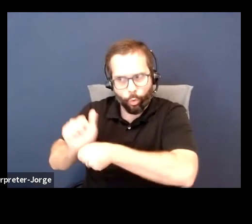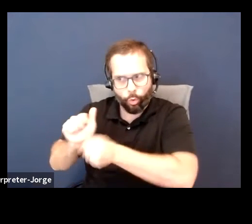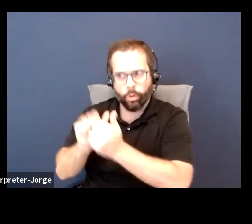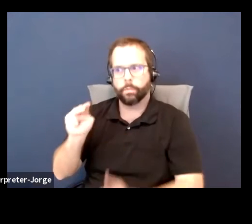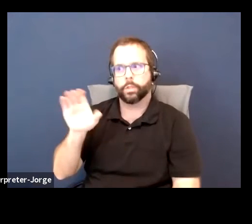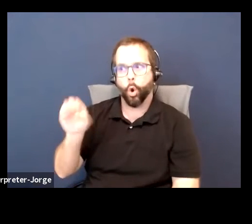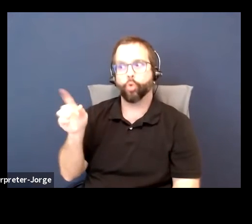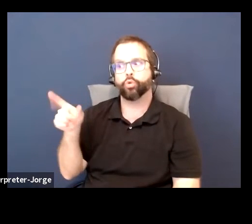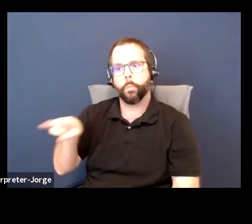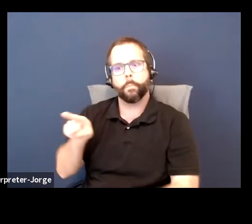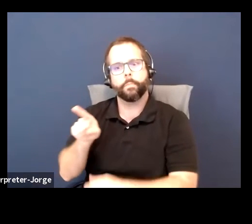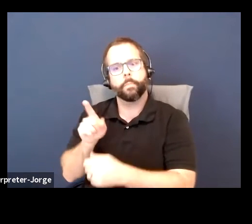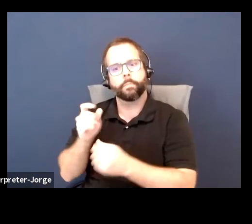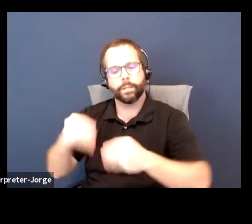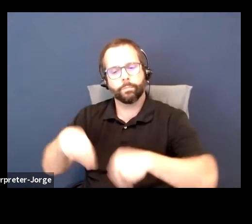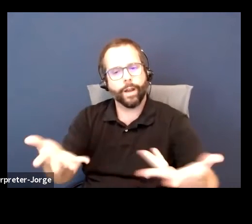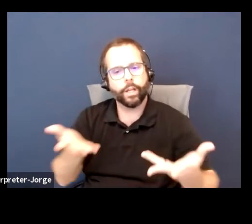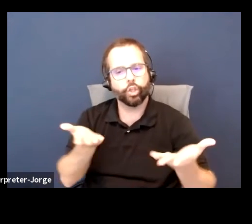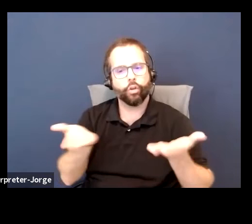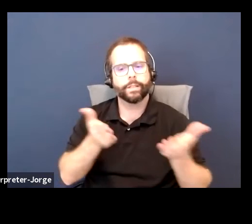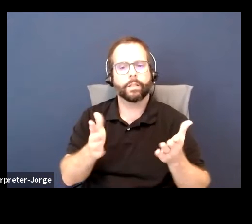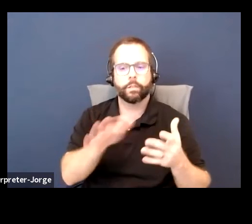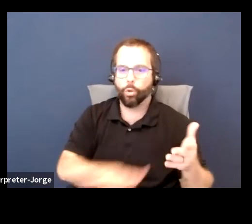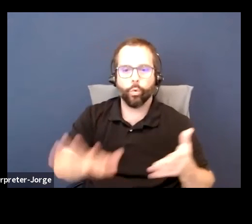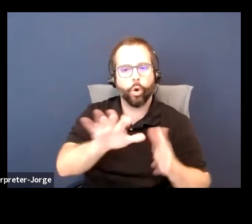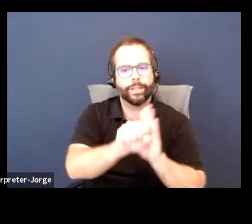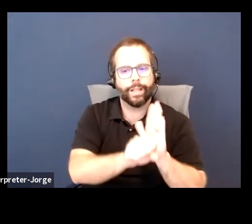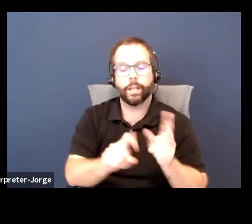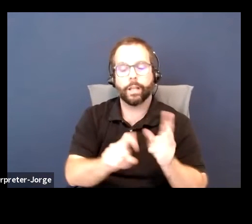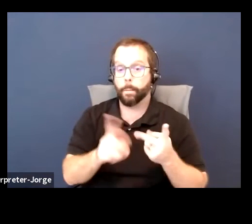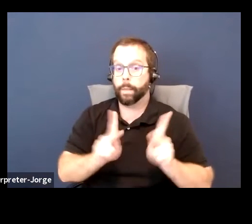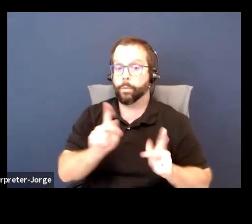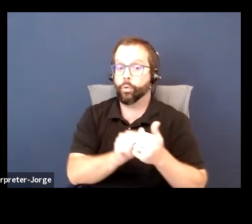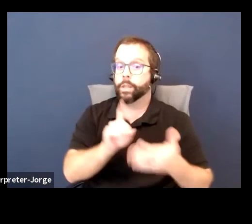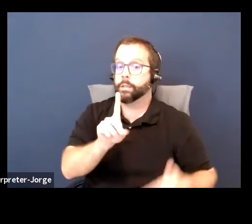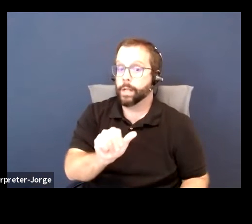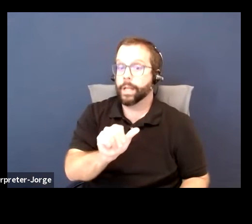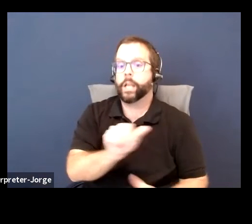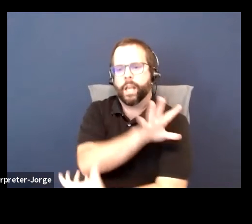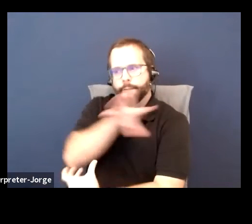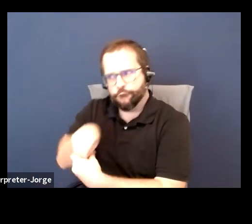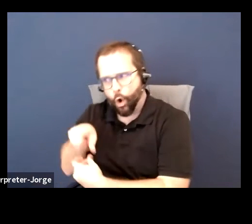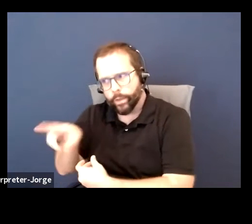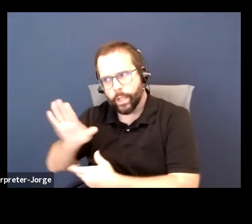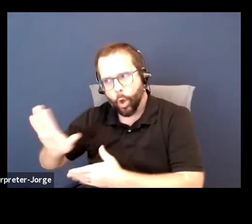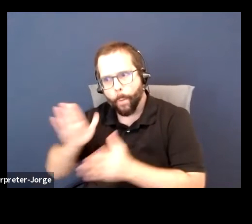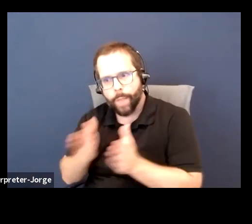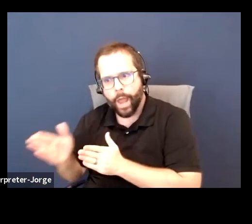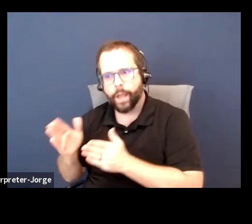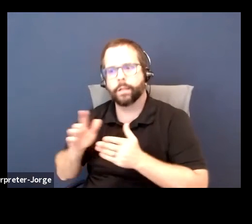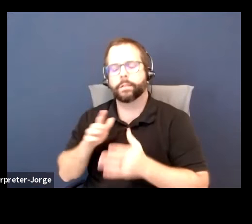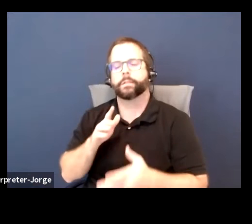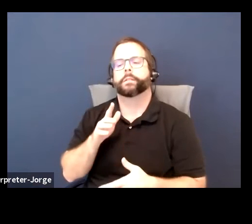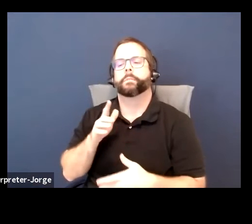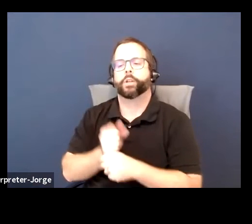services statewide, that you're ensuring that people with disabilities are at the table, that within their plans that they are